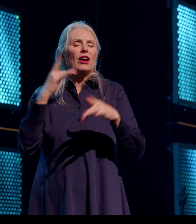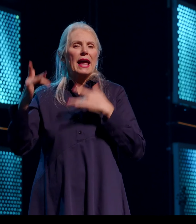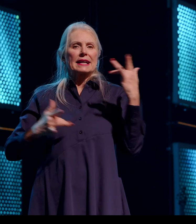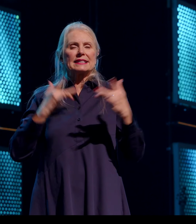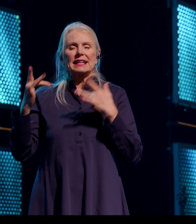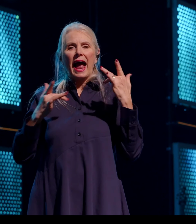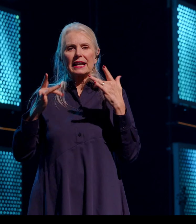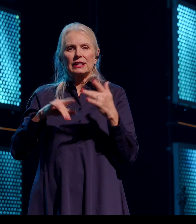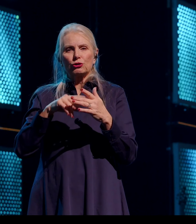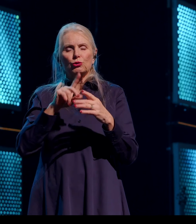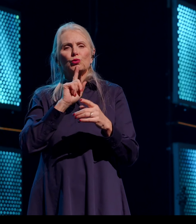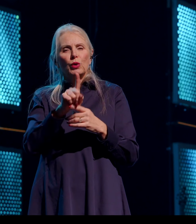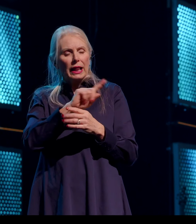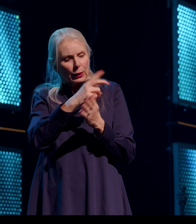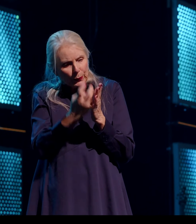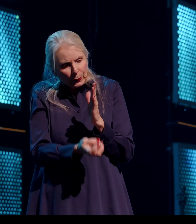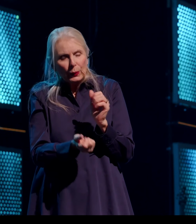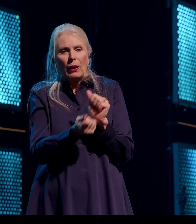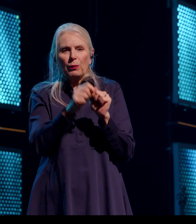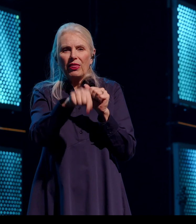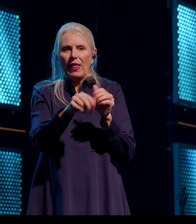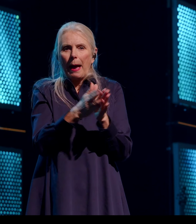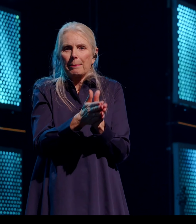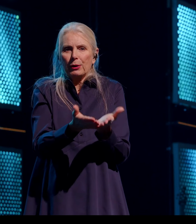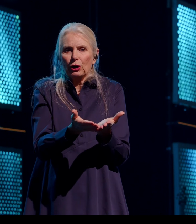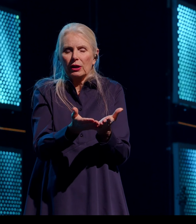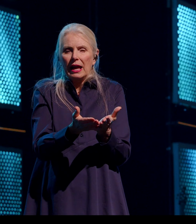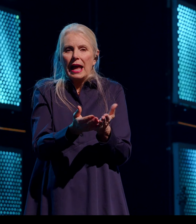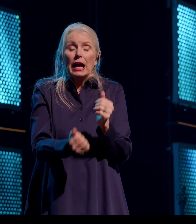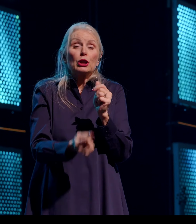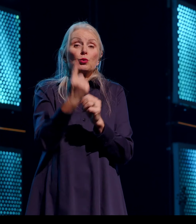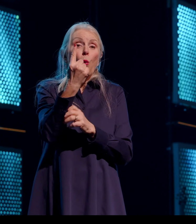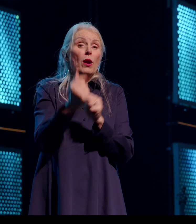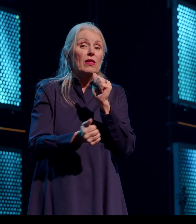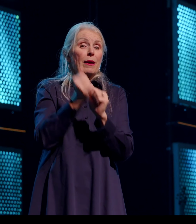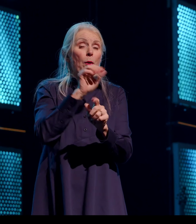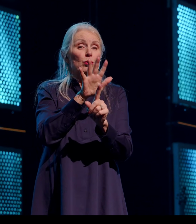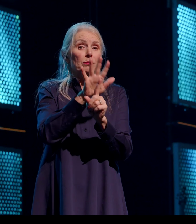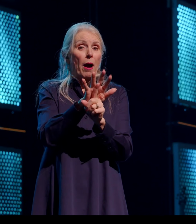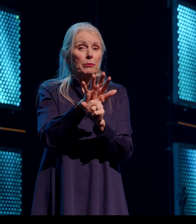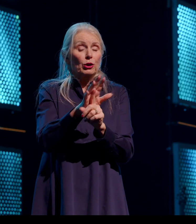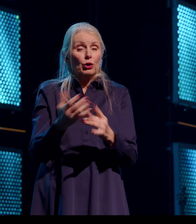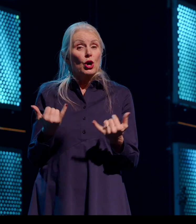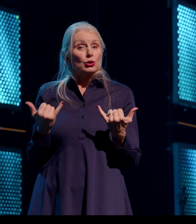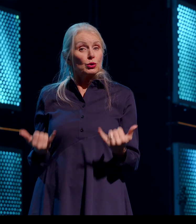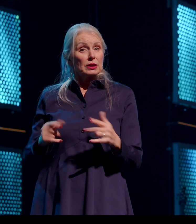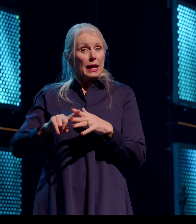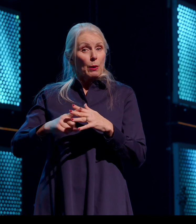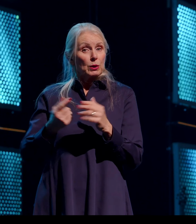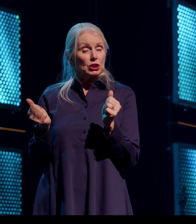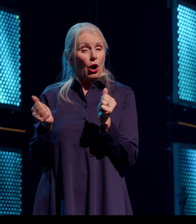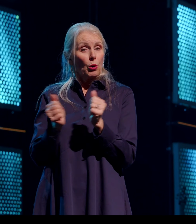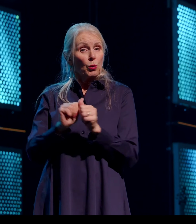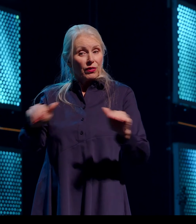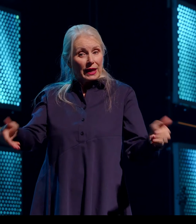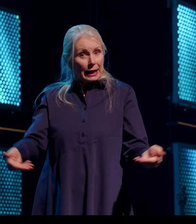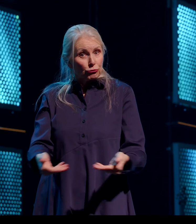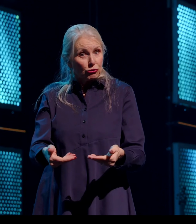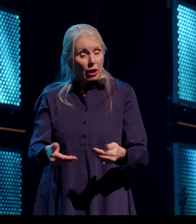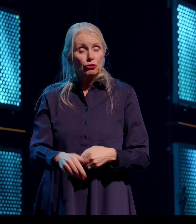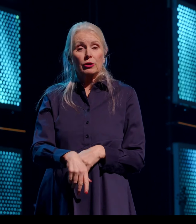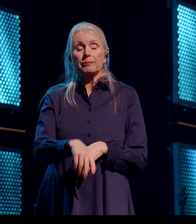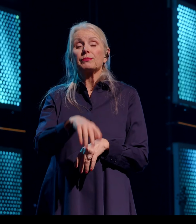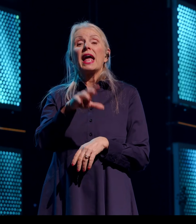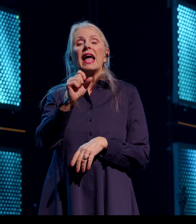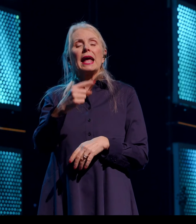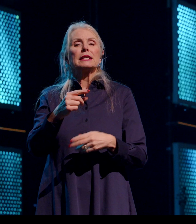you, because this is one of the most popular books in the Bible. And today we start with the introduction, Philippians 1:1-2.